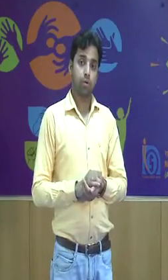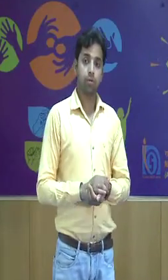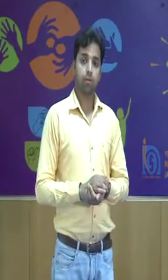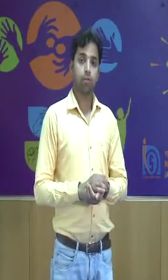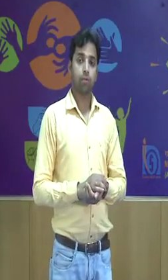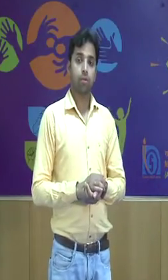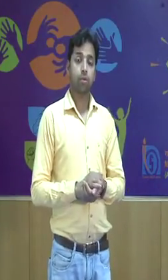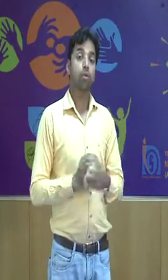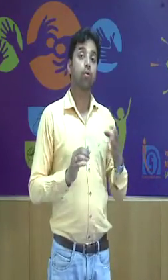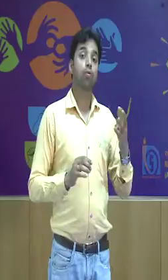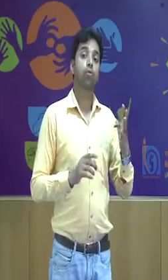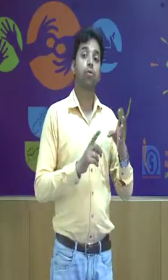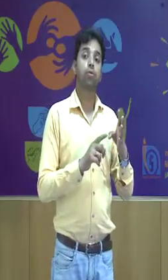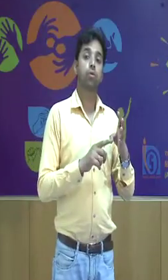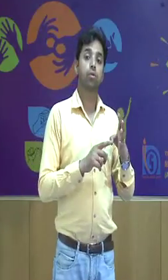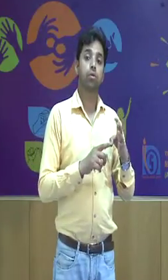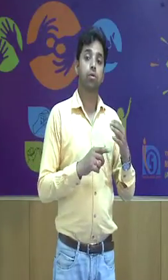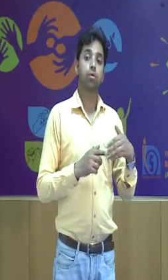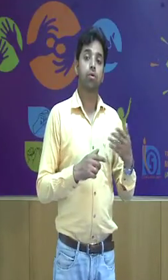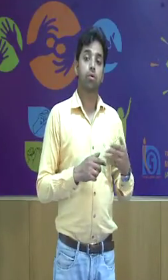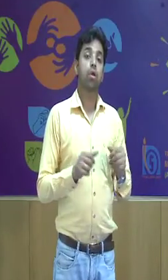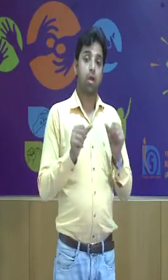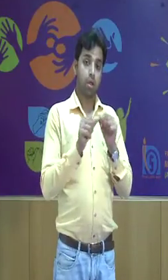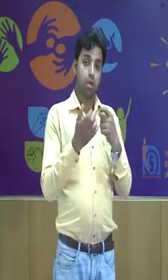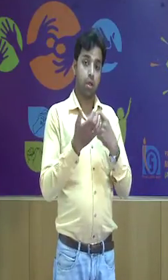the fifth Pandav is Arjuna.